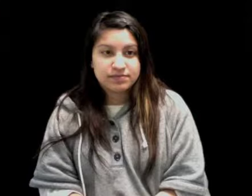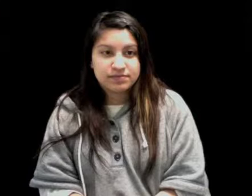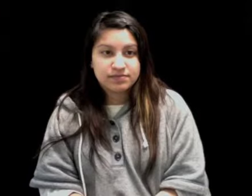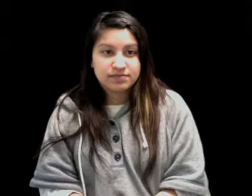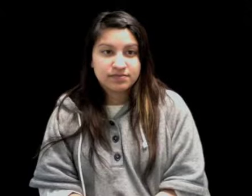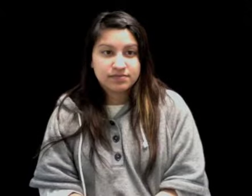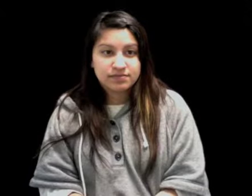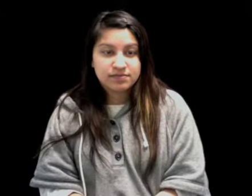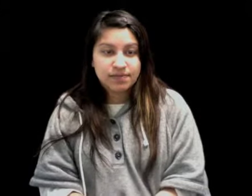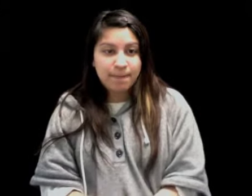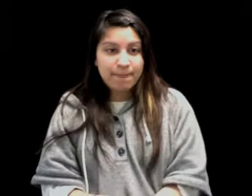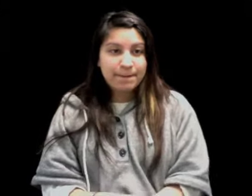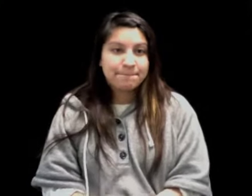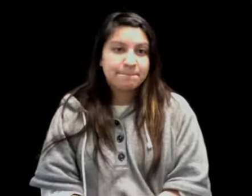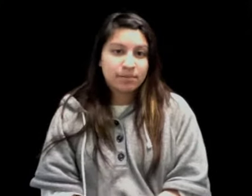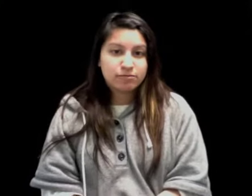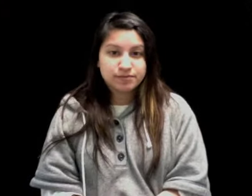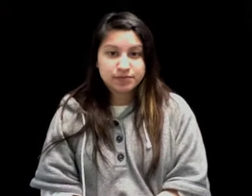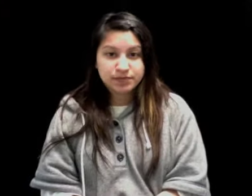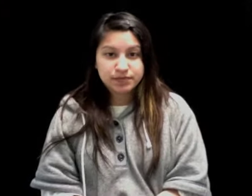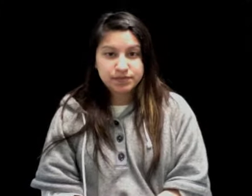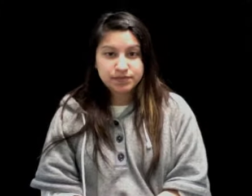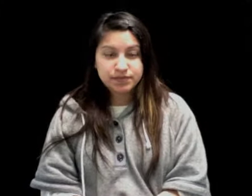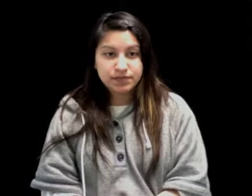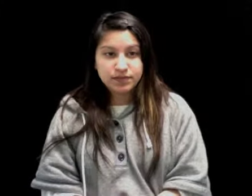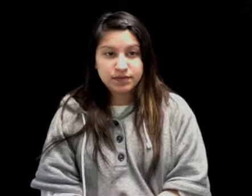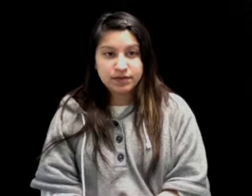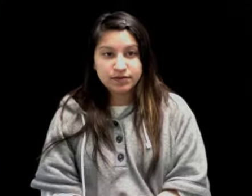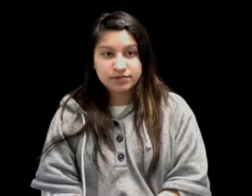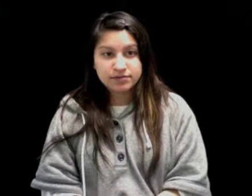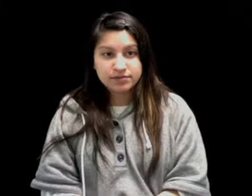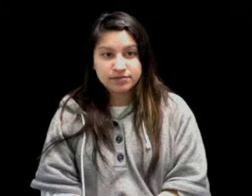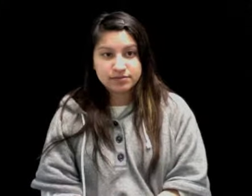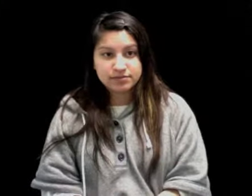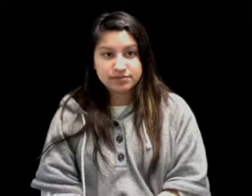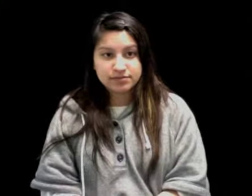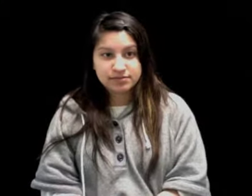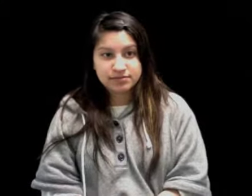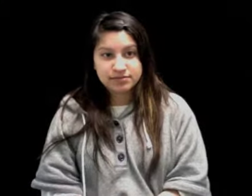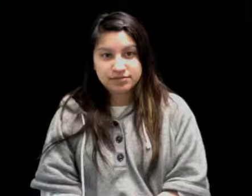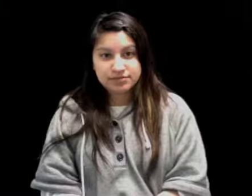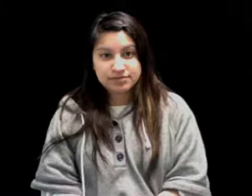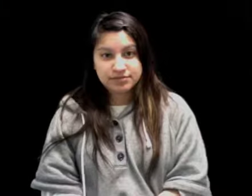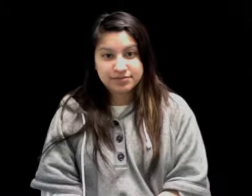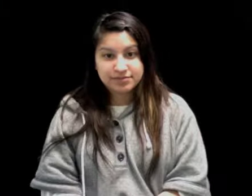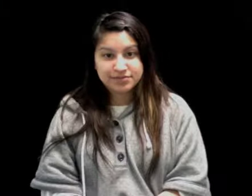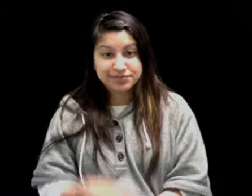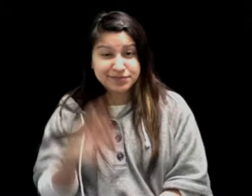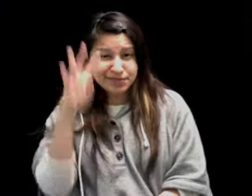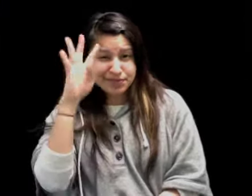Find creative ways of bringing the youth together and tell them that you'll buy them lots of pizza for lunch.